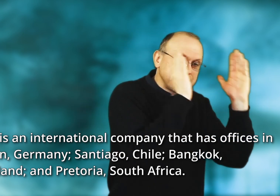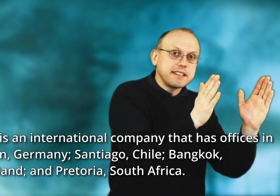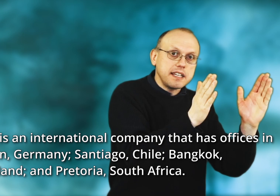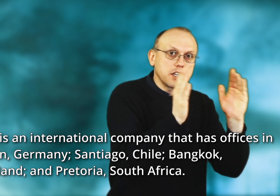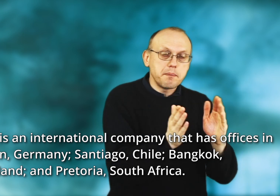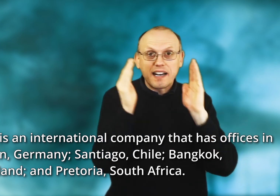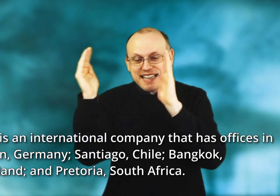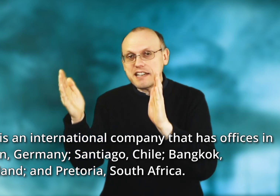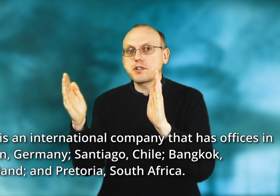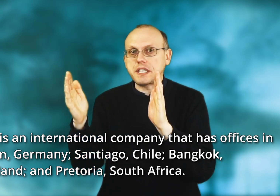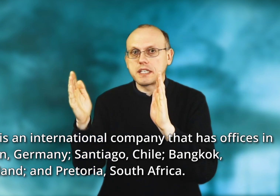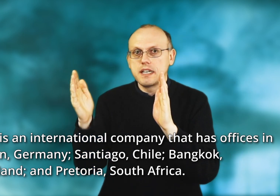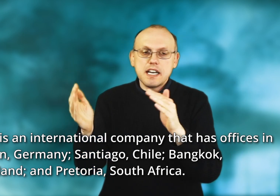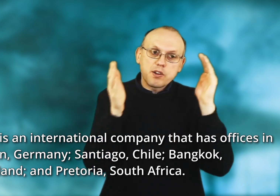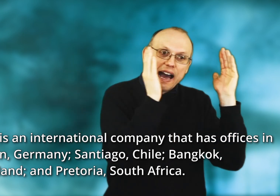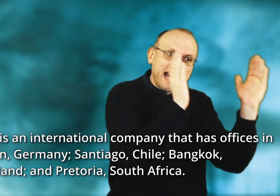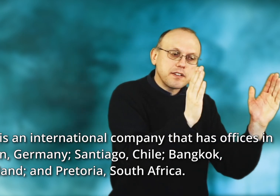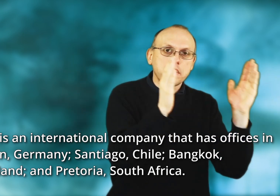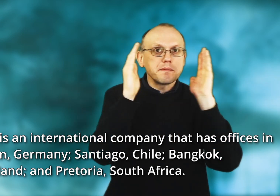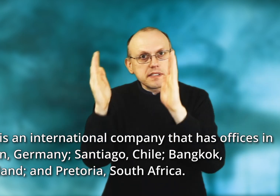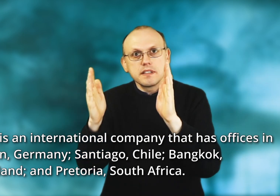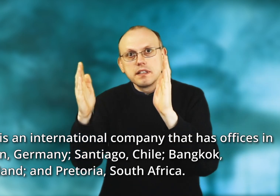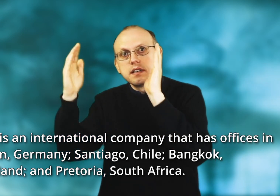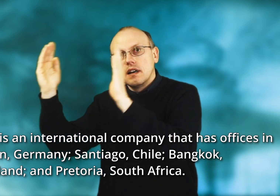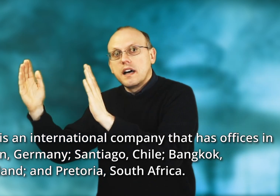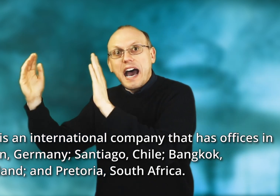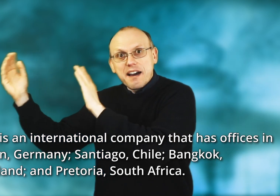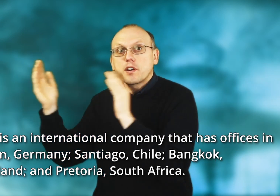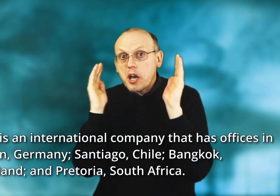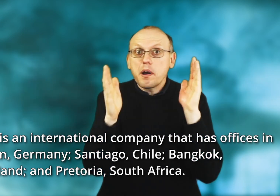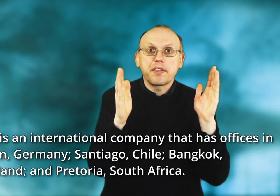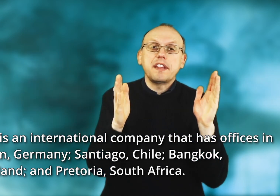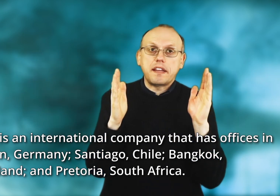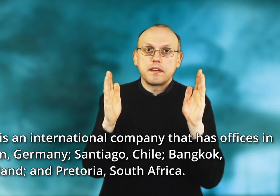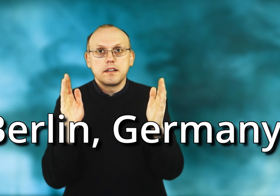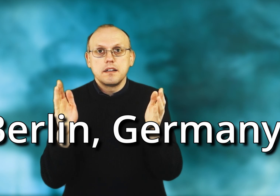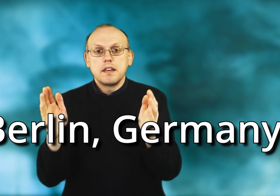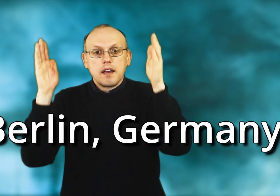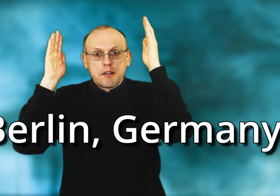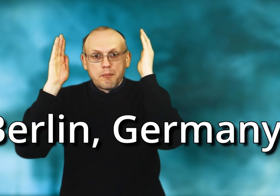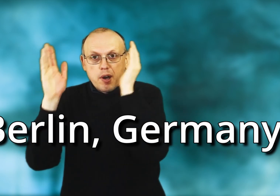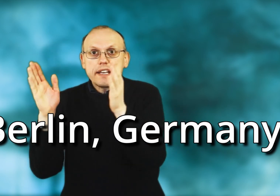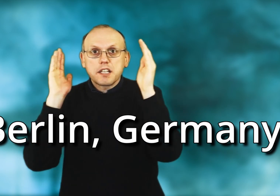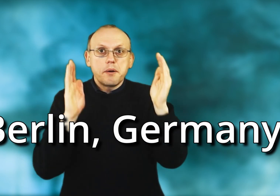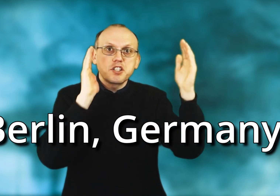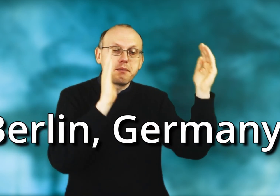city, country. So items have a comma within it. Berlin, Germany.